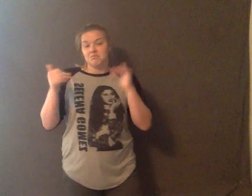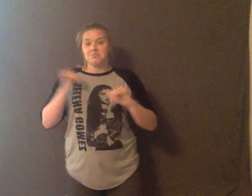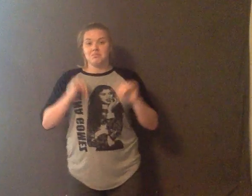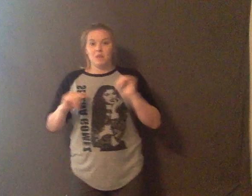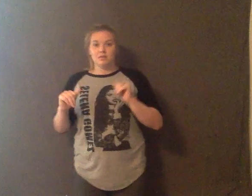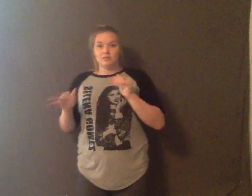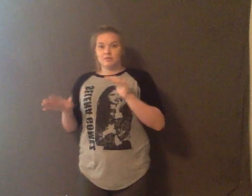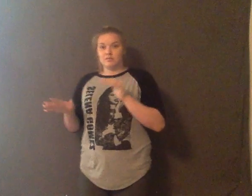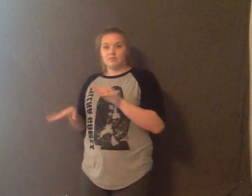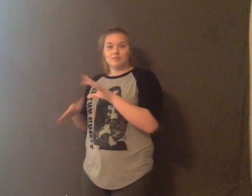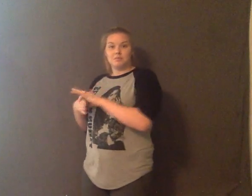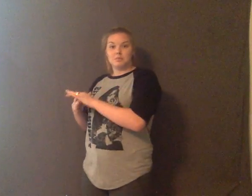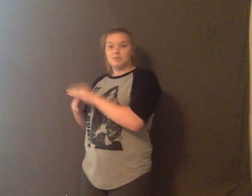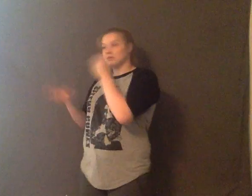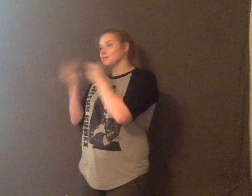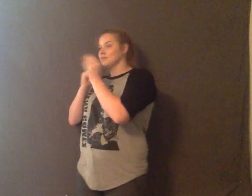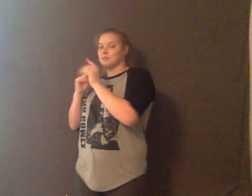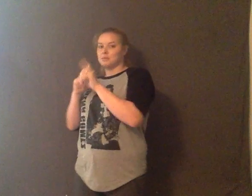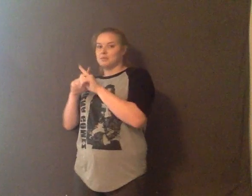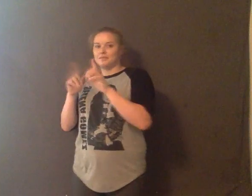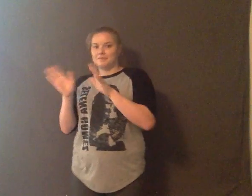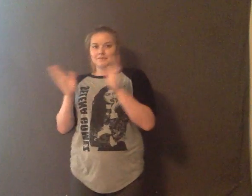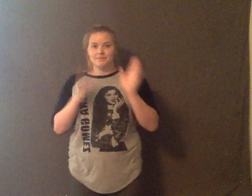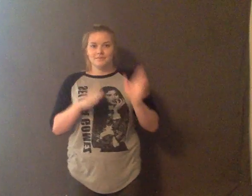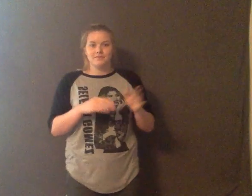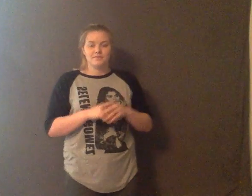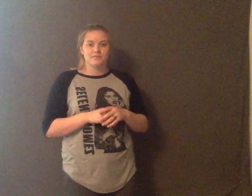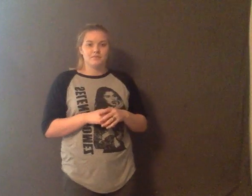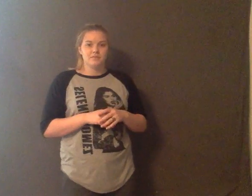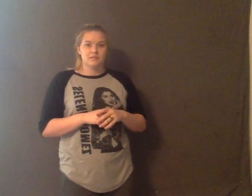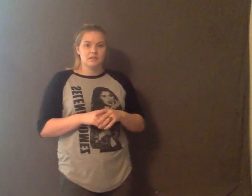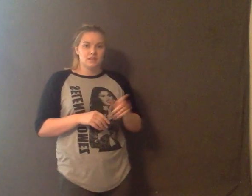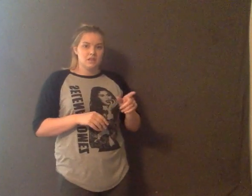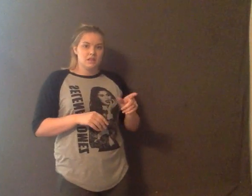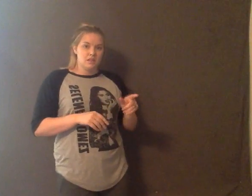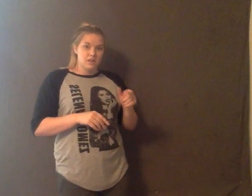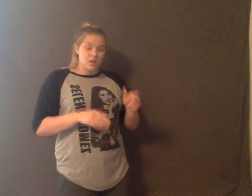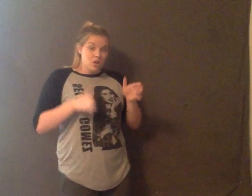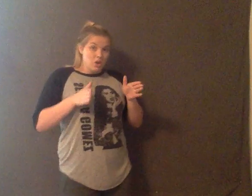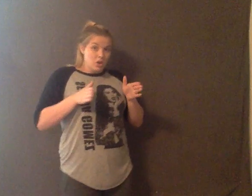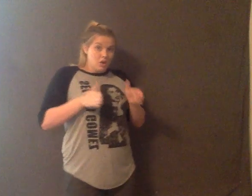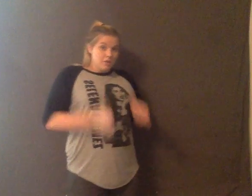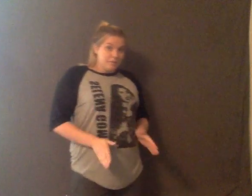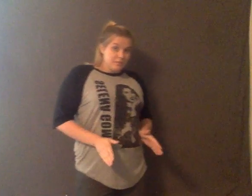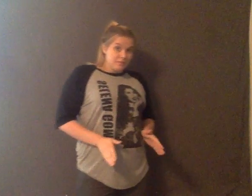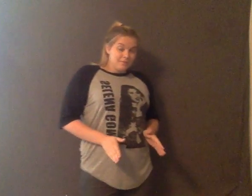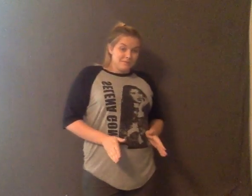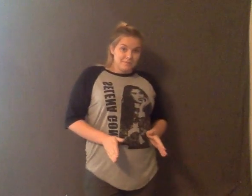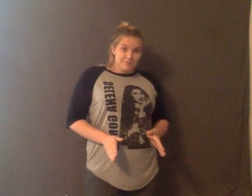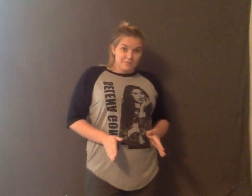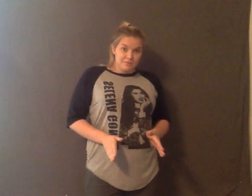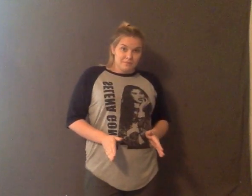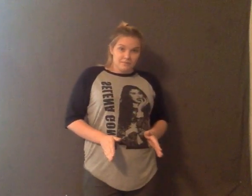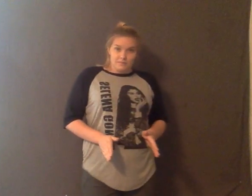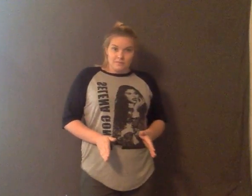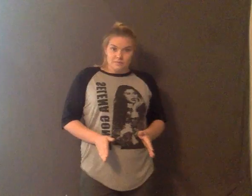we're frugivores. Human beings, unlike bears and raccoons, and to some extent dogs, don't have that mixed